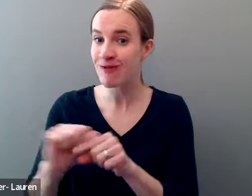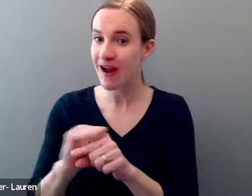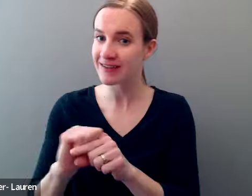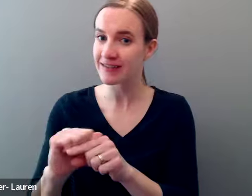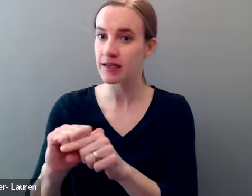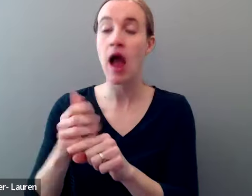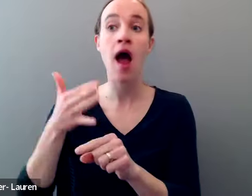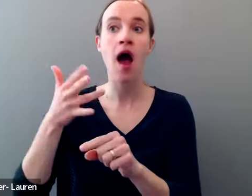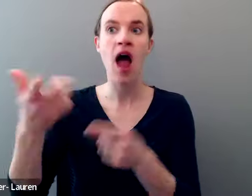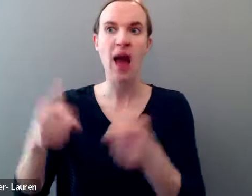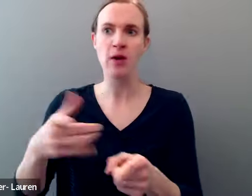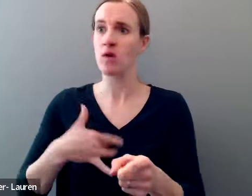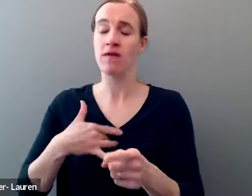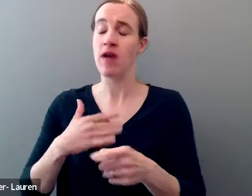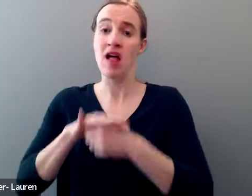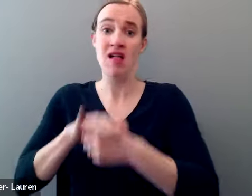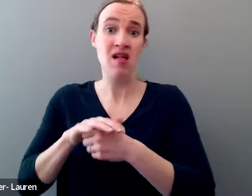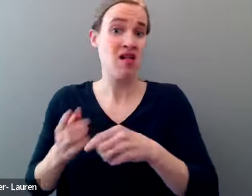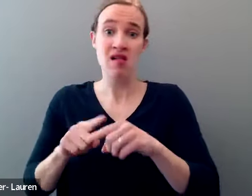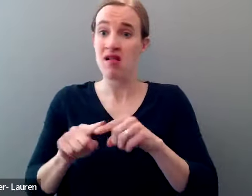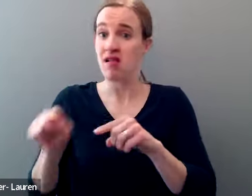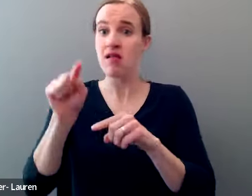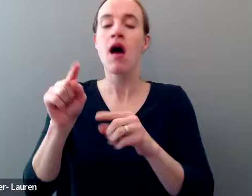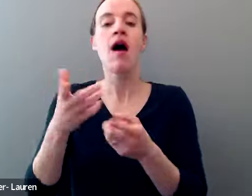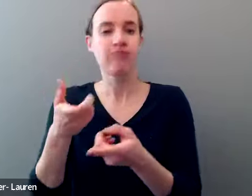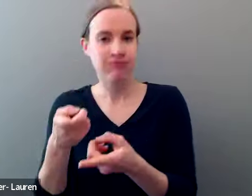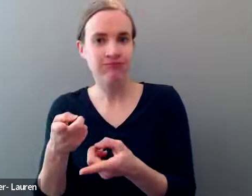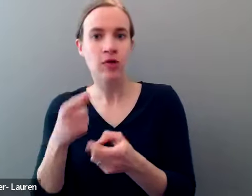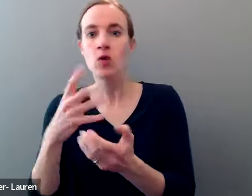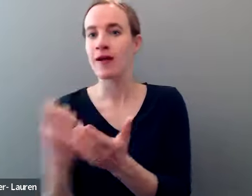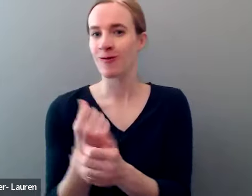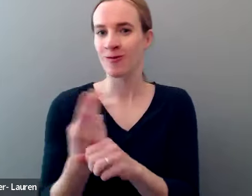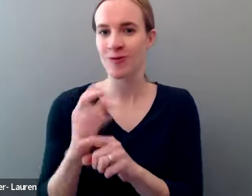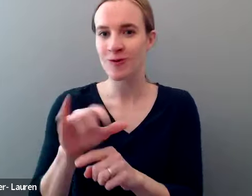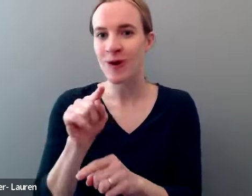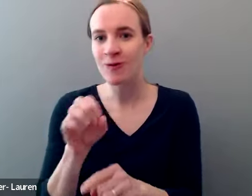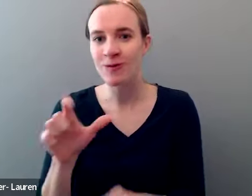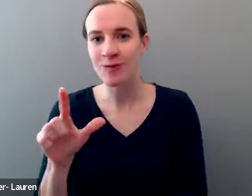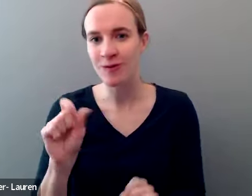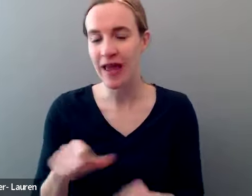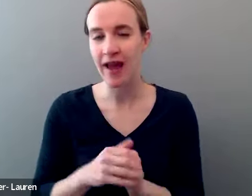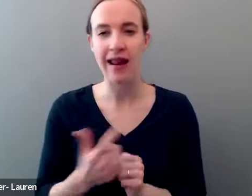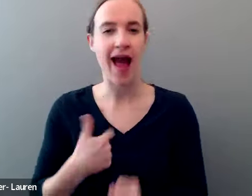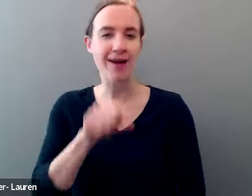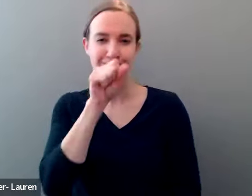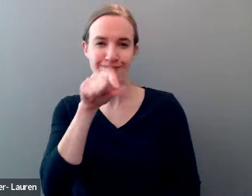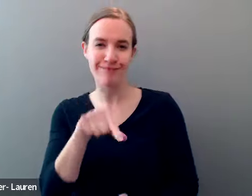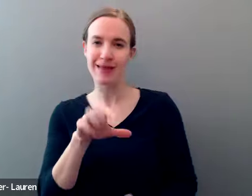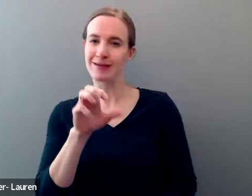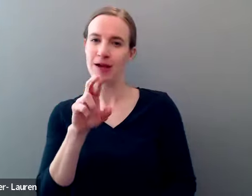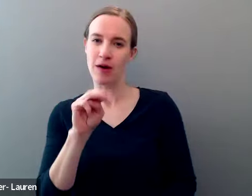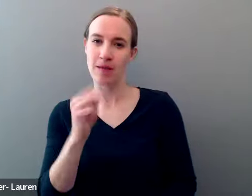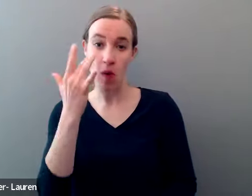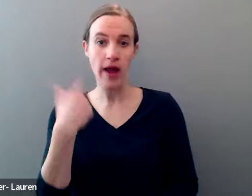when you need it, it will be so much more helpful. And I just love that part about this is that we're building new neuronal